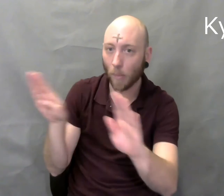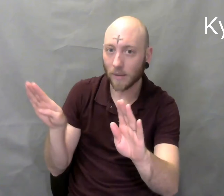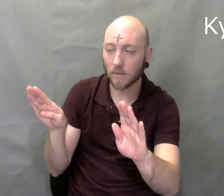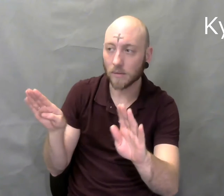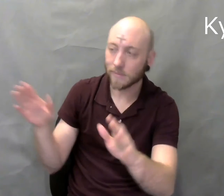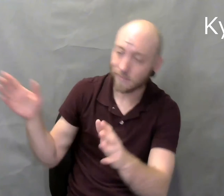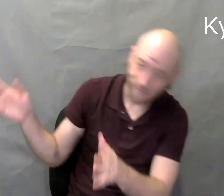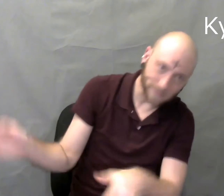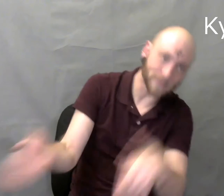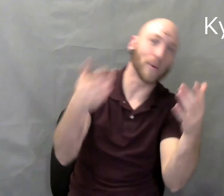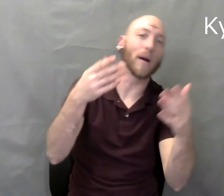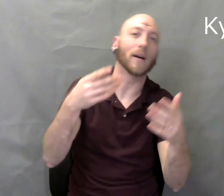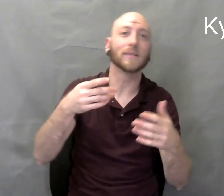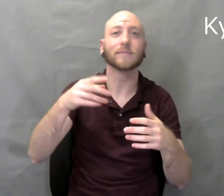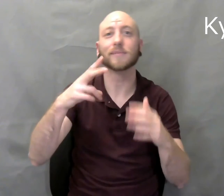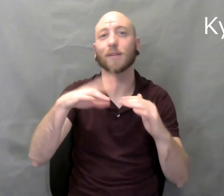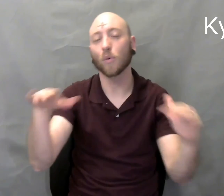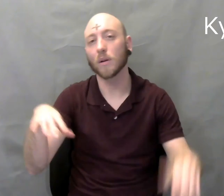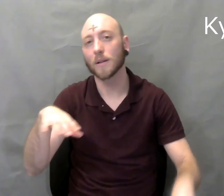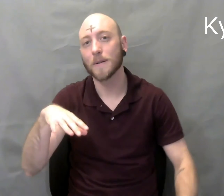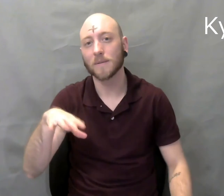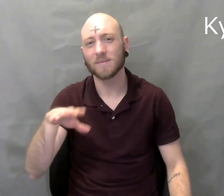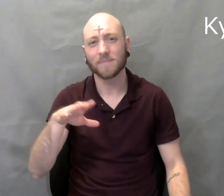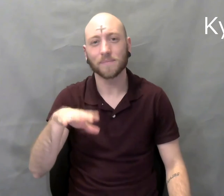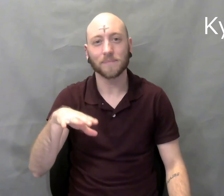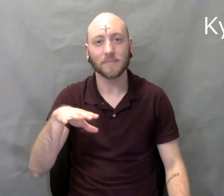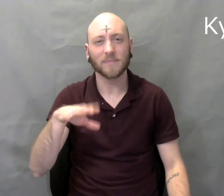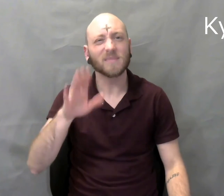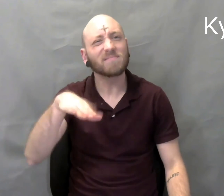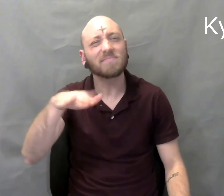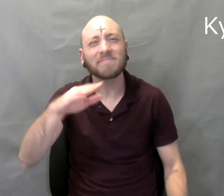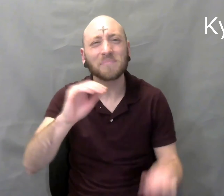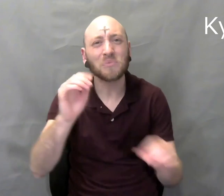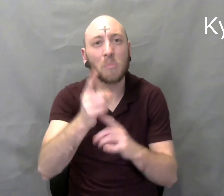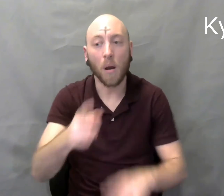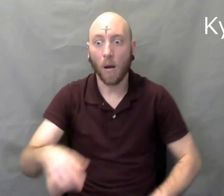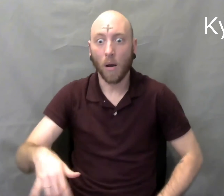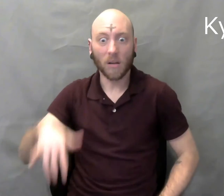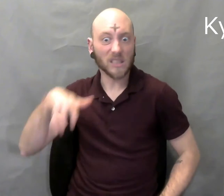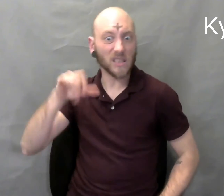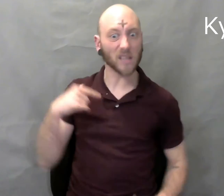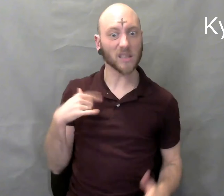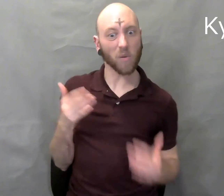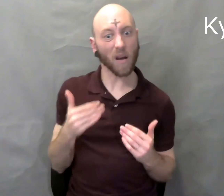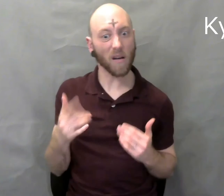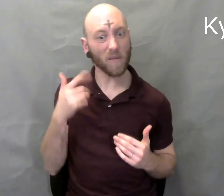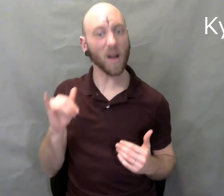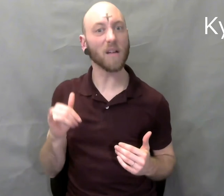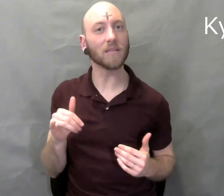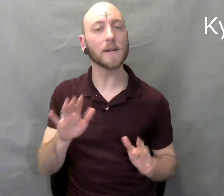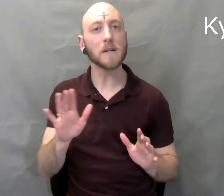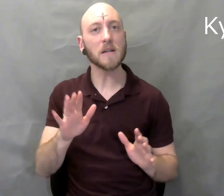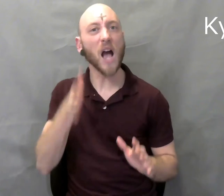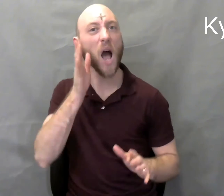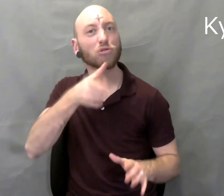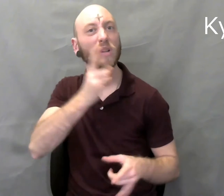me upstairs. And there was no extravagant moment of like, this is what I'm going to do for the rest of my life. I'm going to drink. This